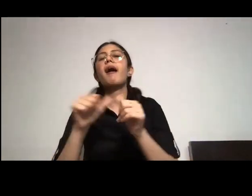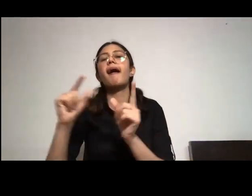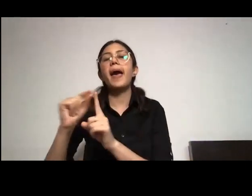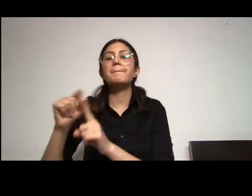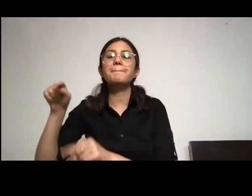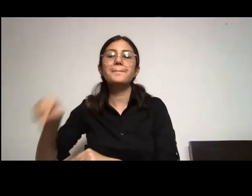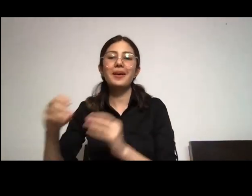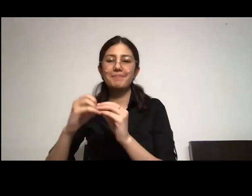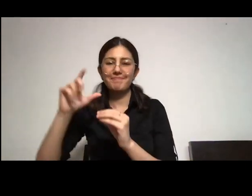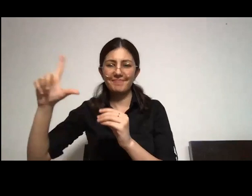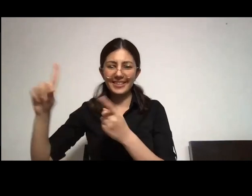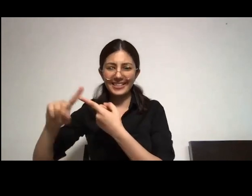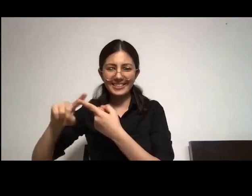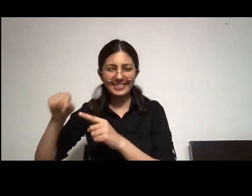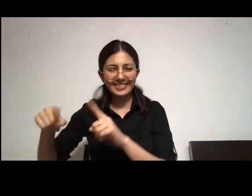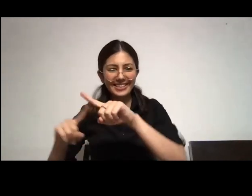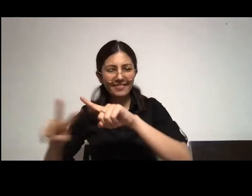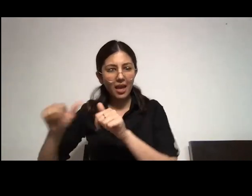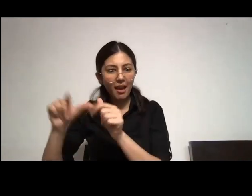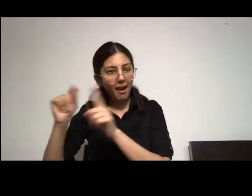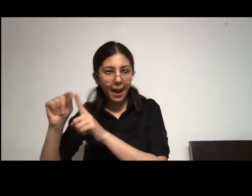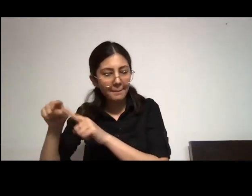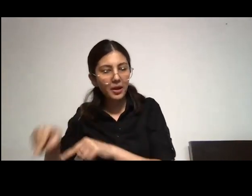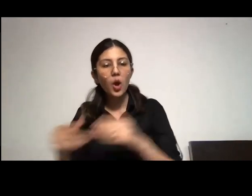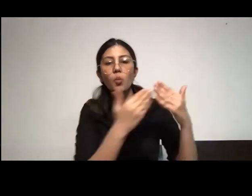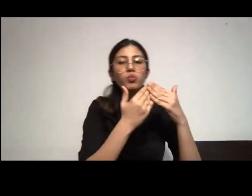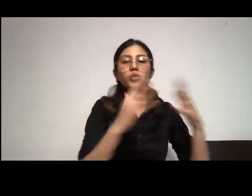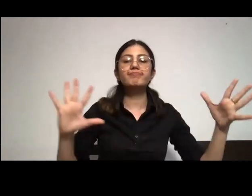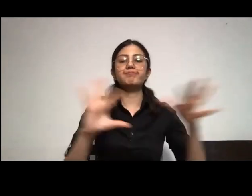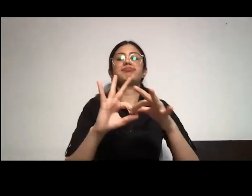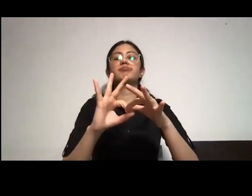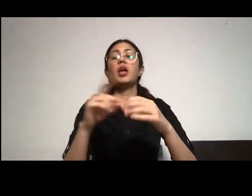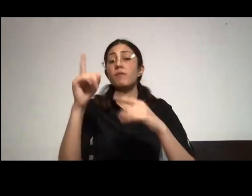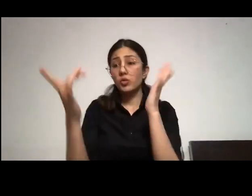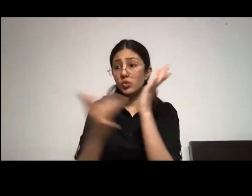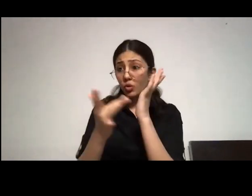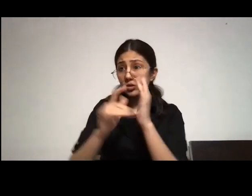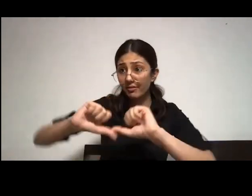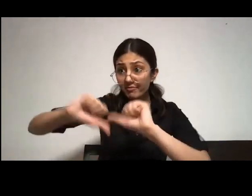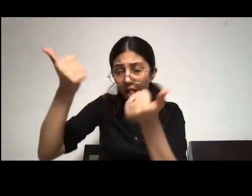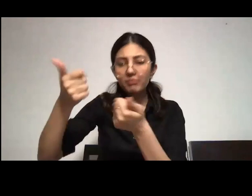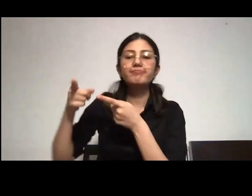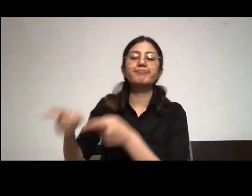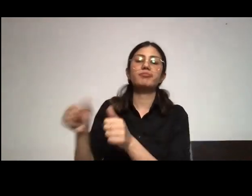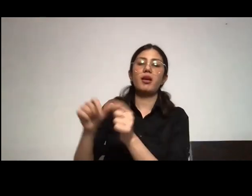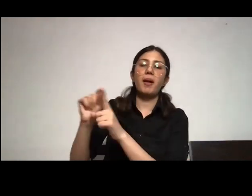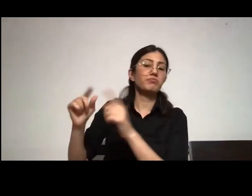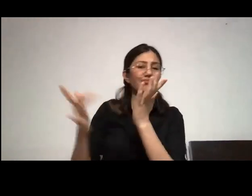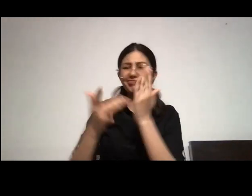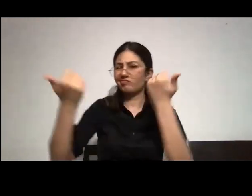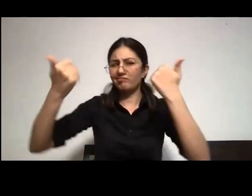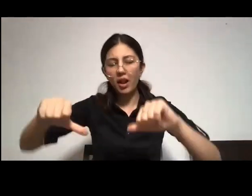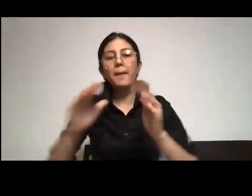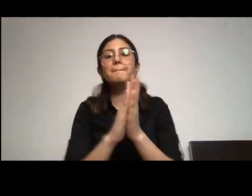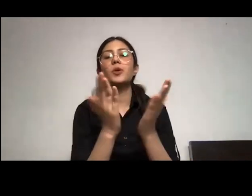BleTV, so that whoever has access to technology or devices, they can also access these books in Indian